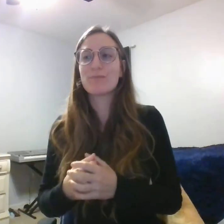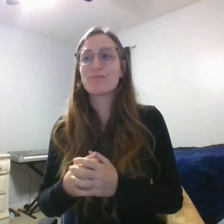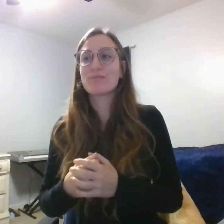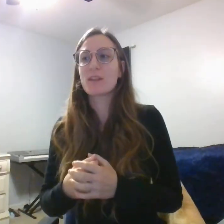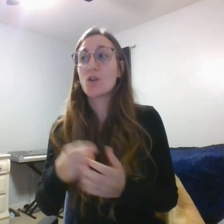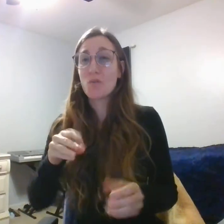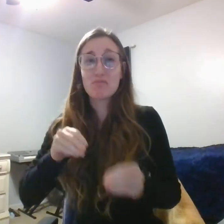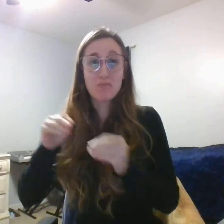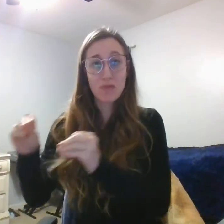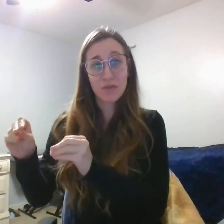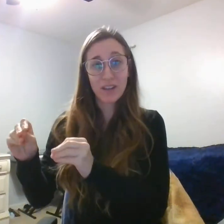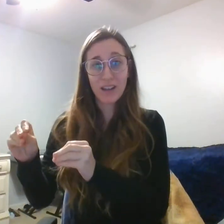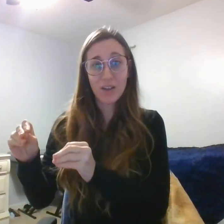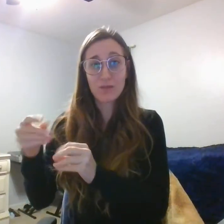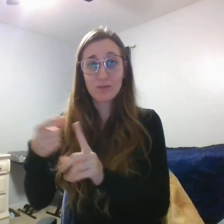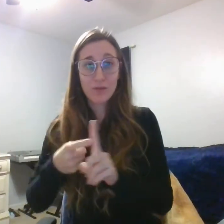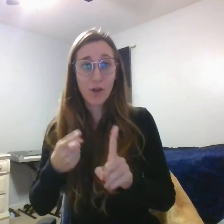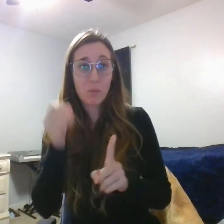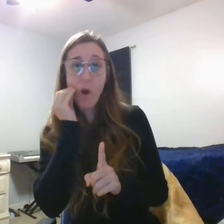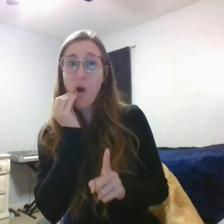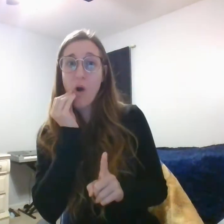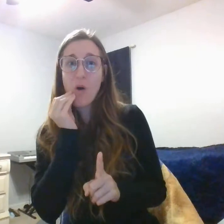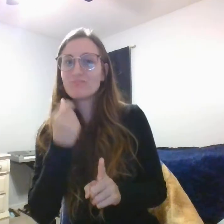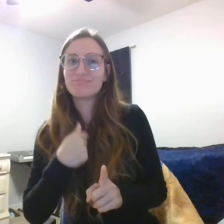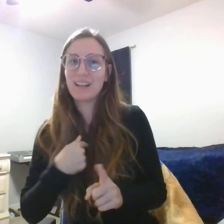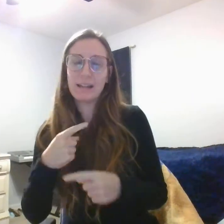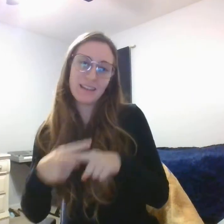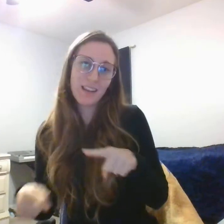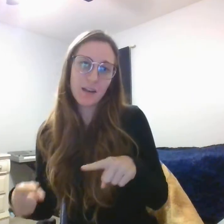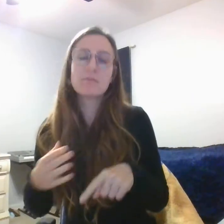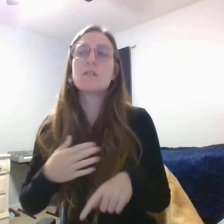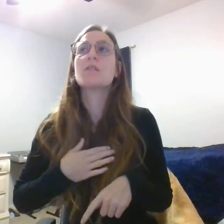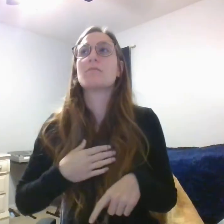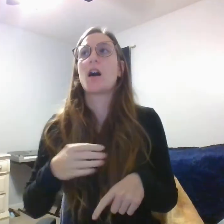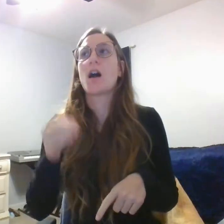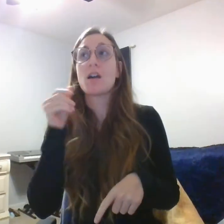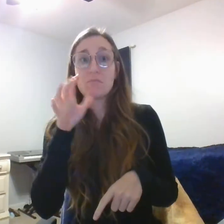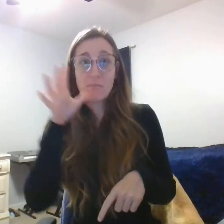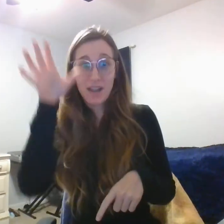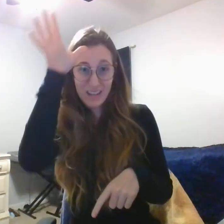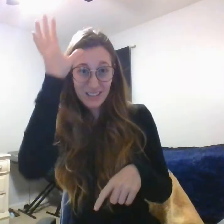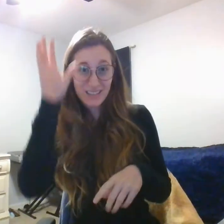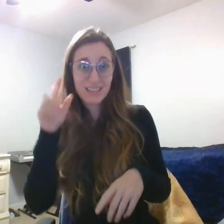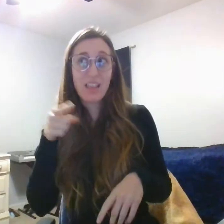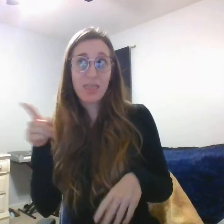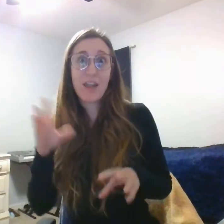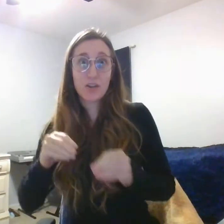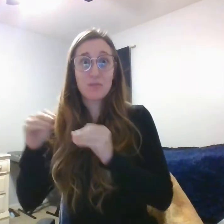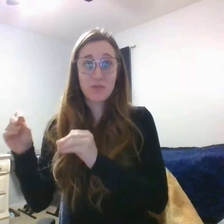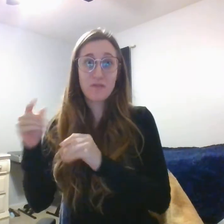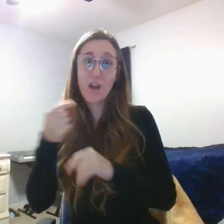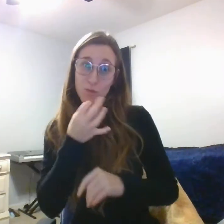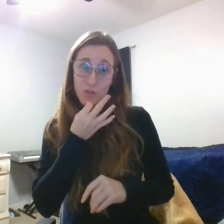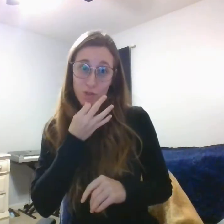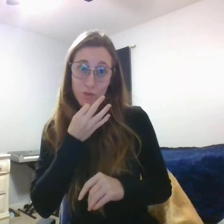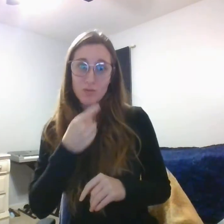now, because my parents are gonna move out of the house and they're kind of where are you gonna go? So I kind of wake up and think about that